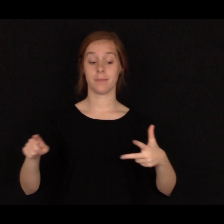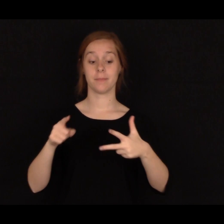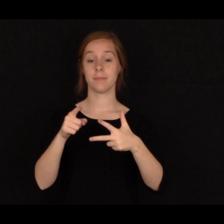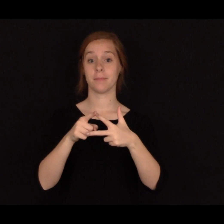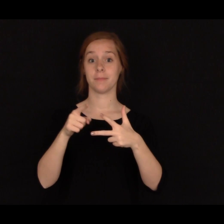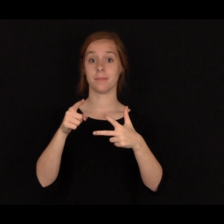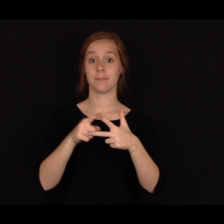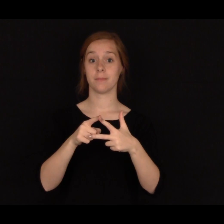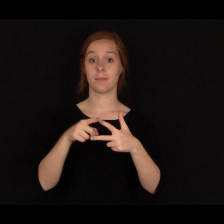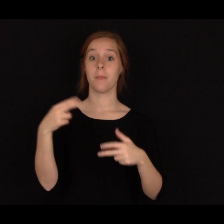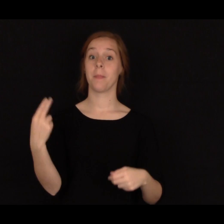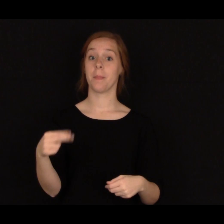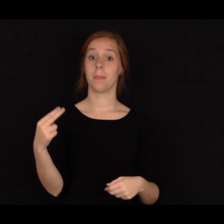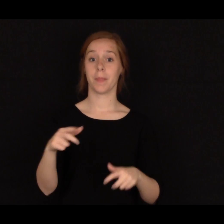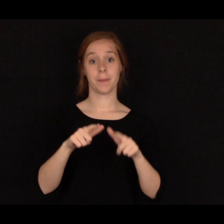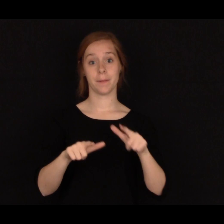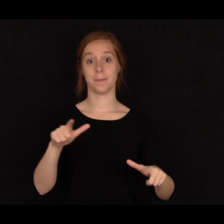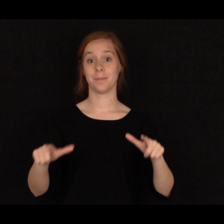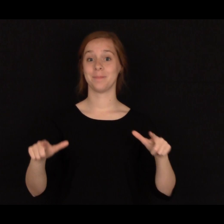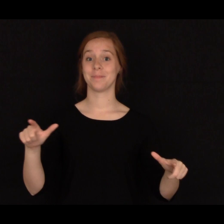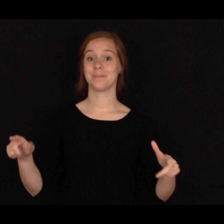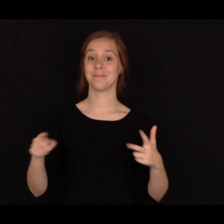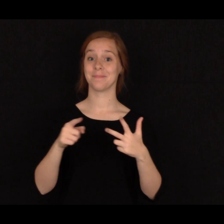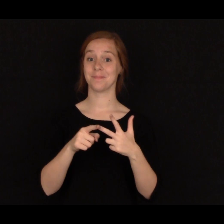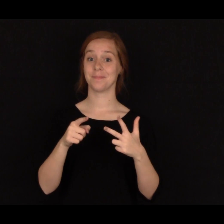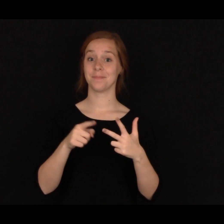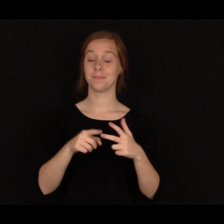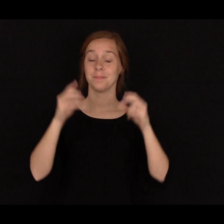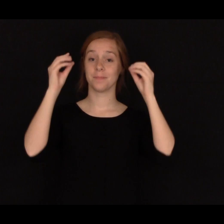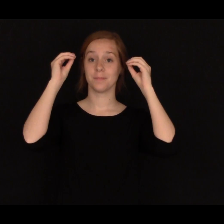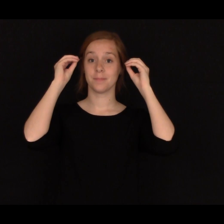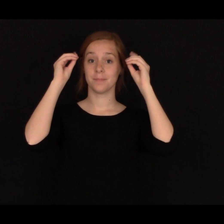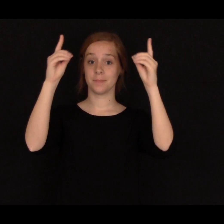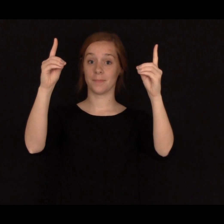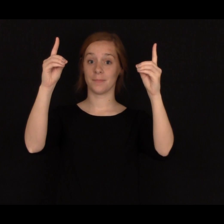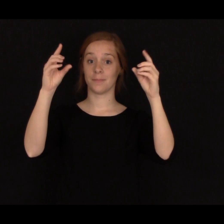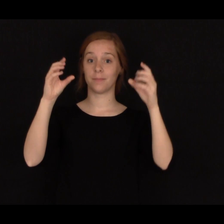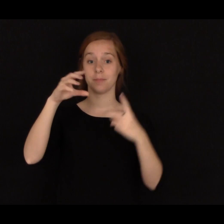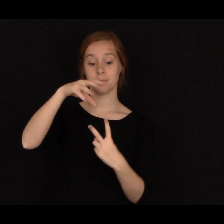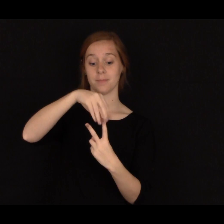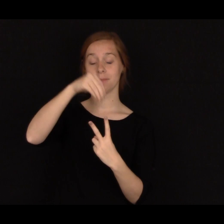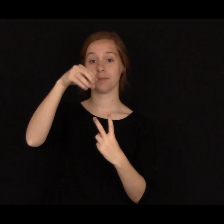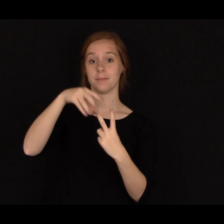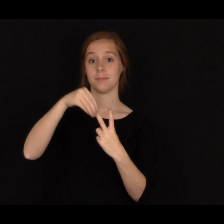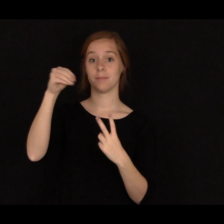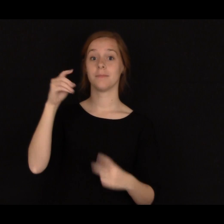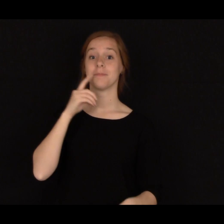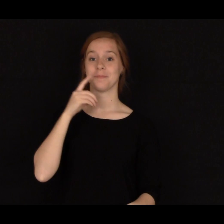language, the history of the language, and education options.